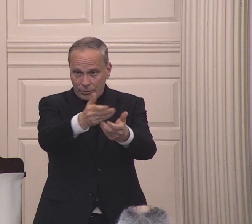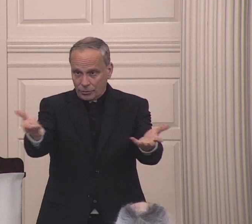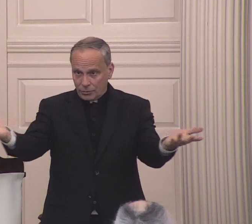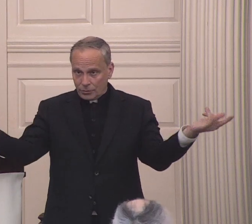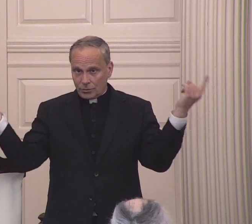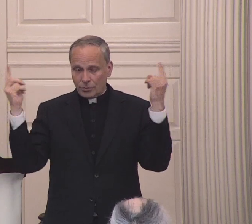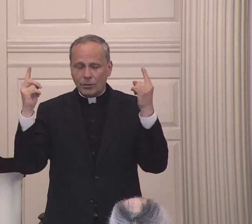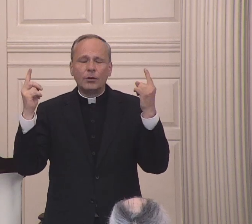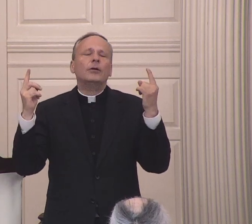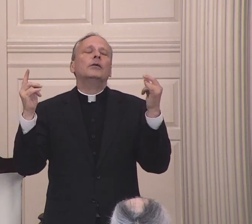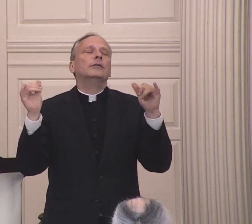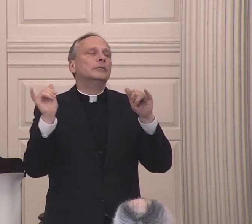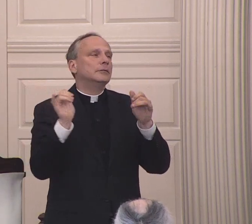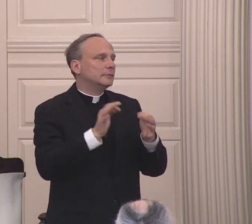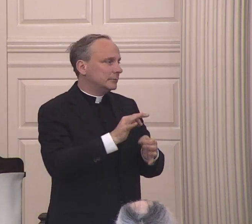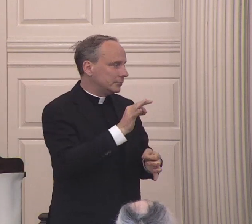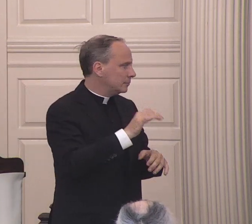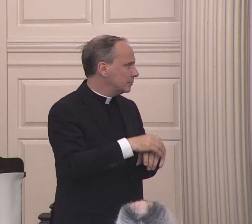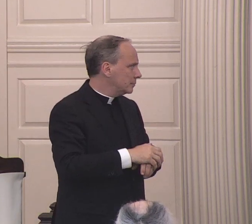all.